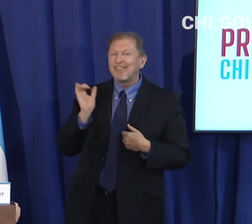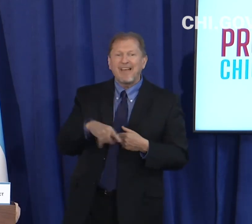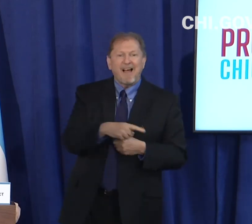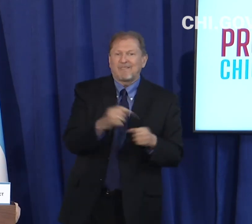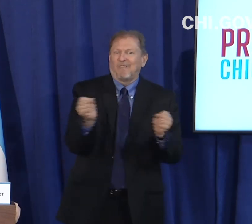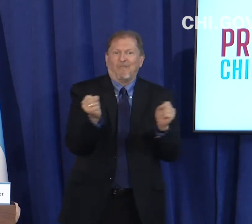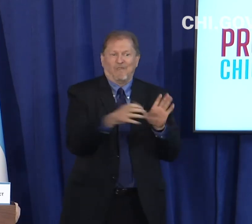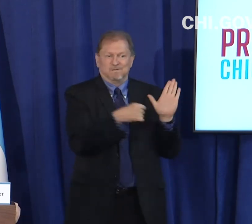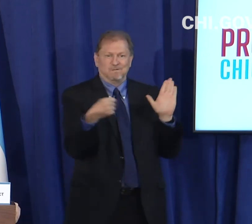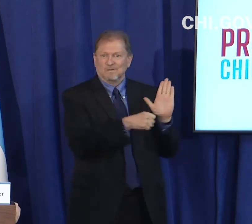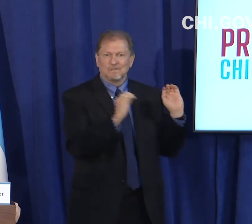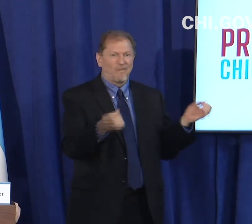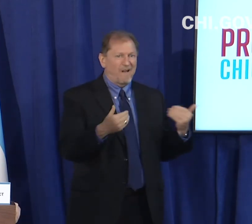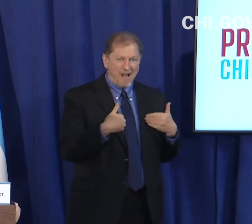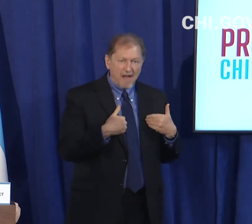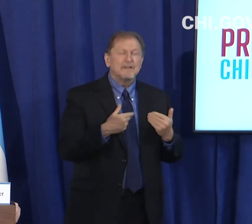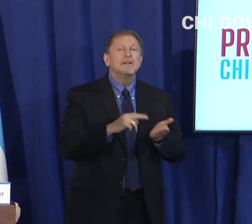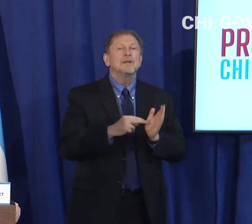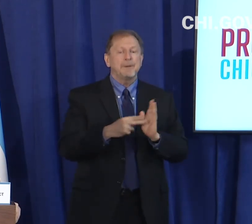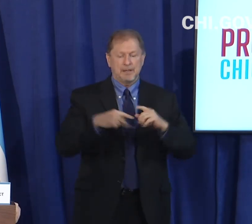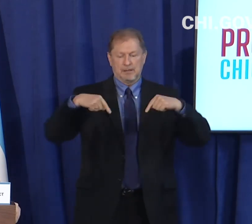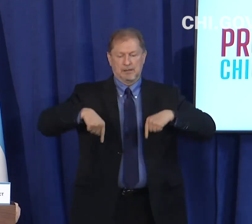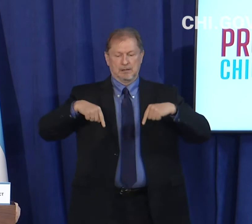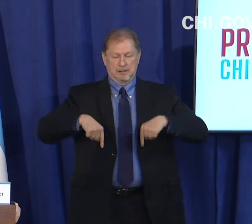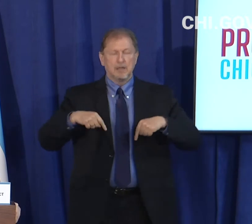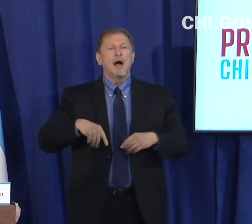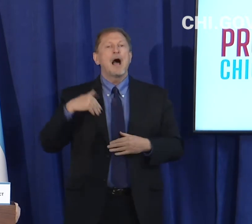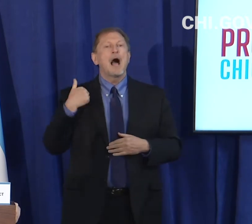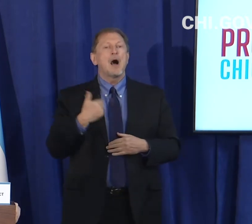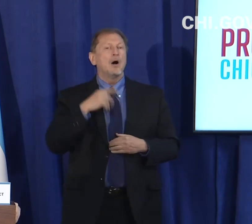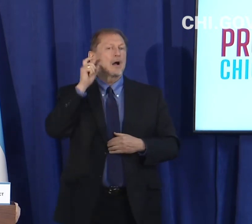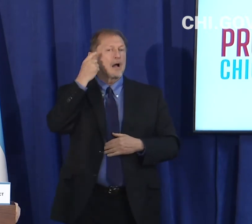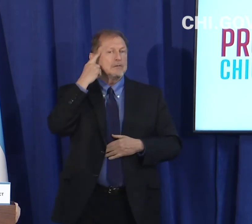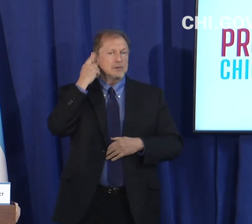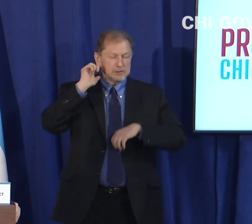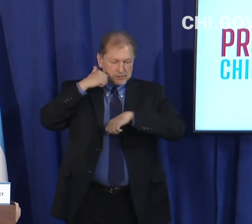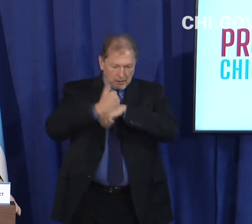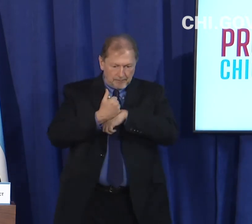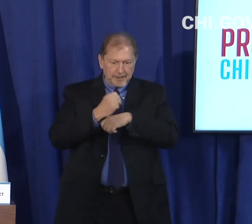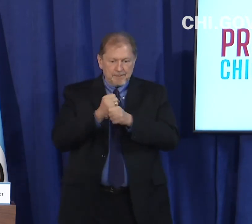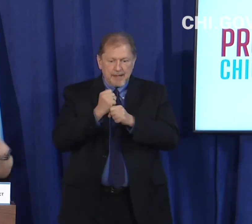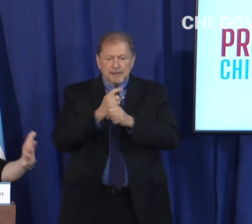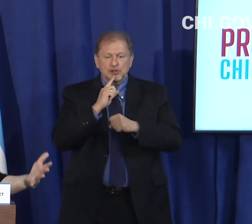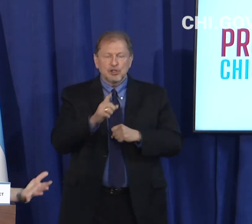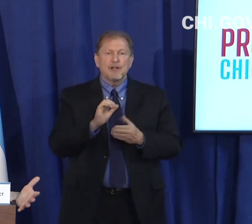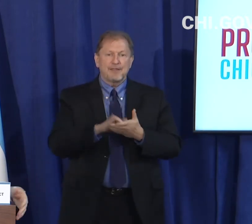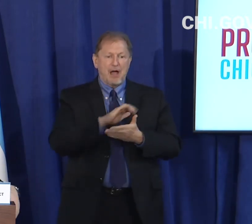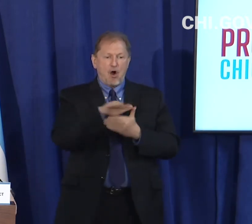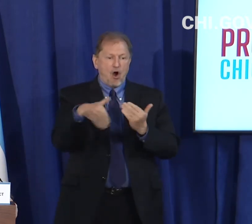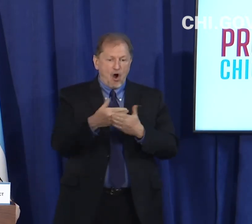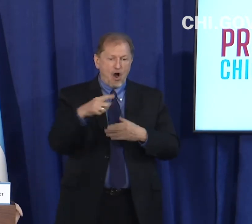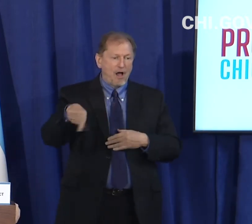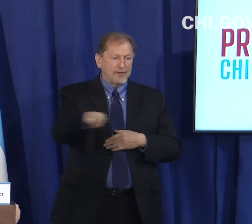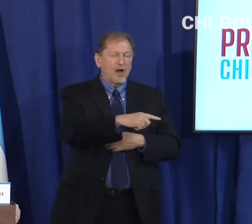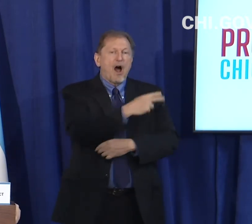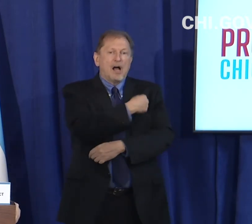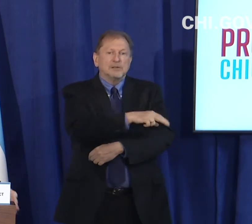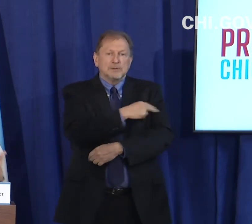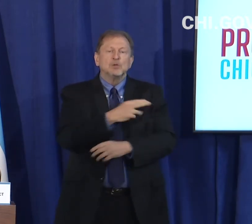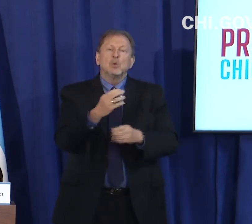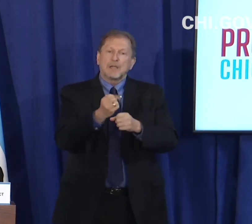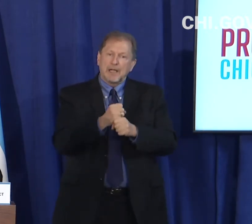have absolutely committed at CDPH to ensuring that all hospitals are able to get that vaccine really approximately at the same time.